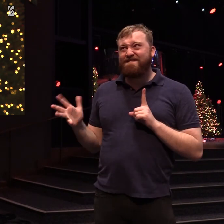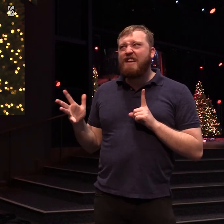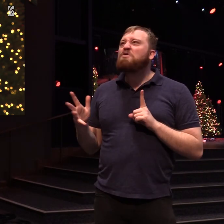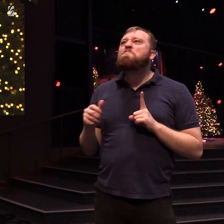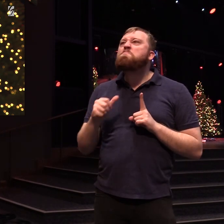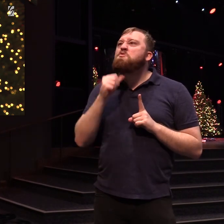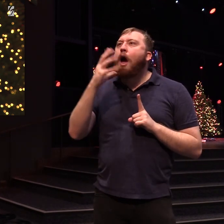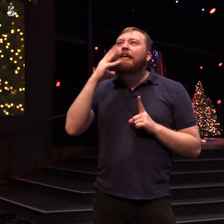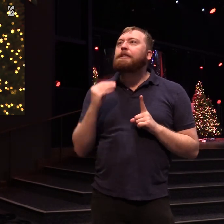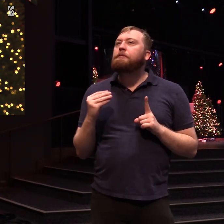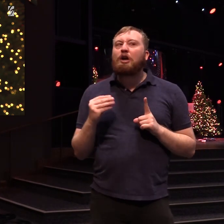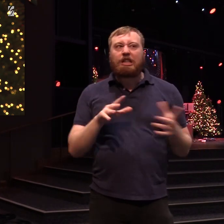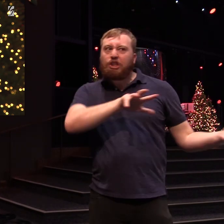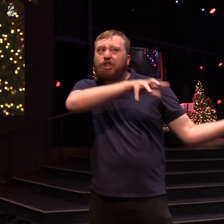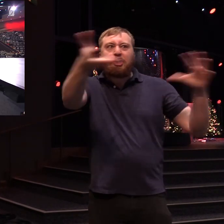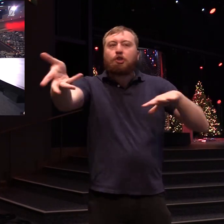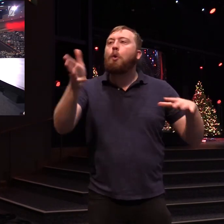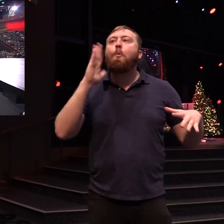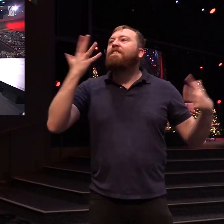You'll be gone.